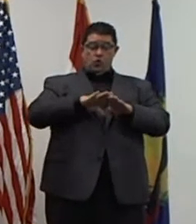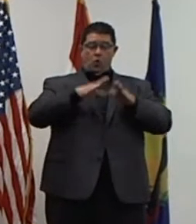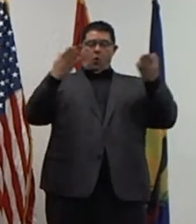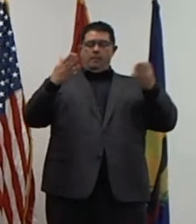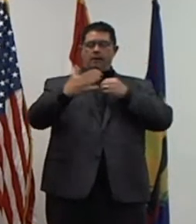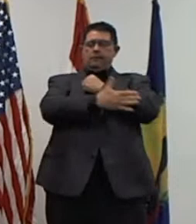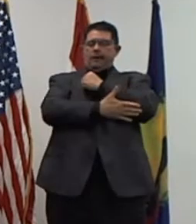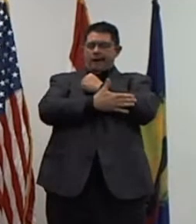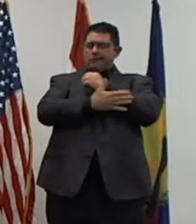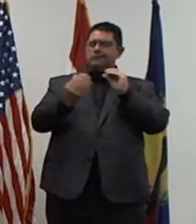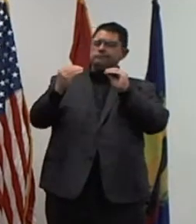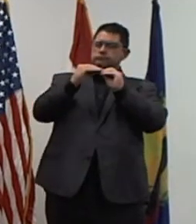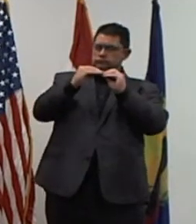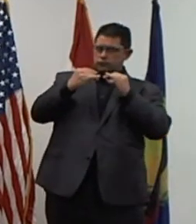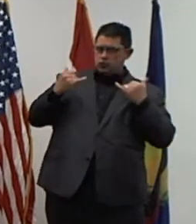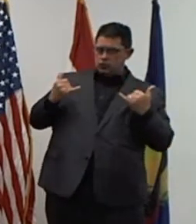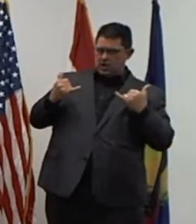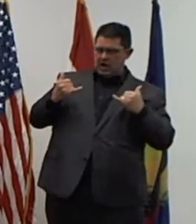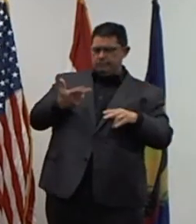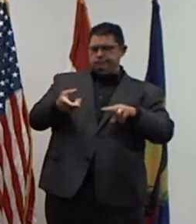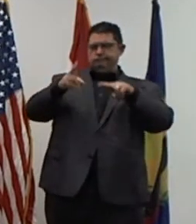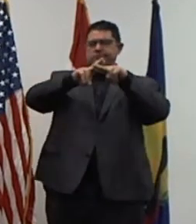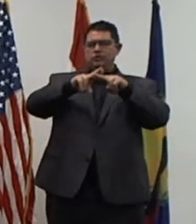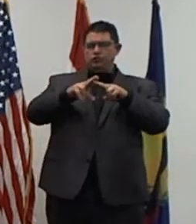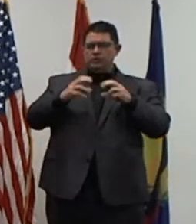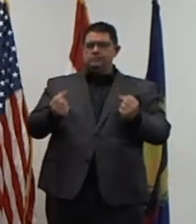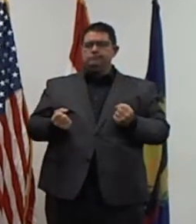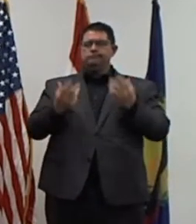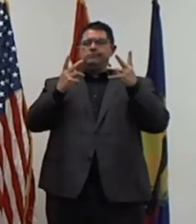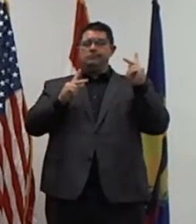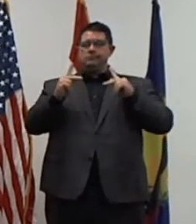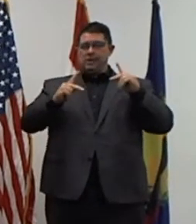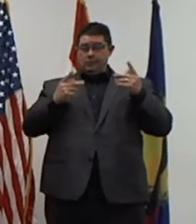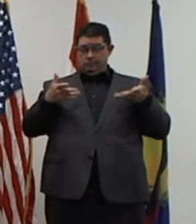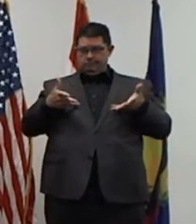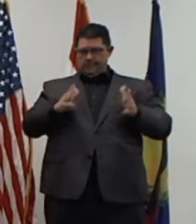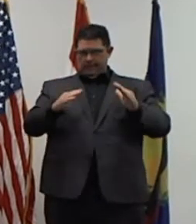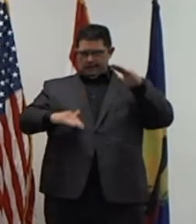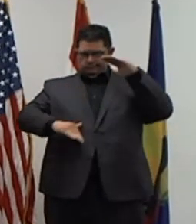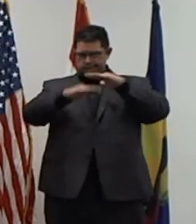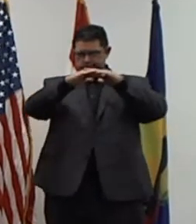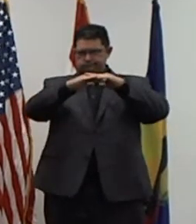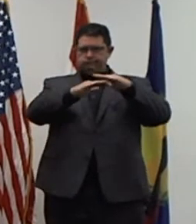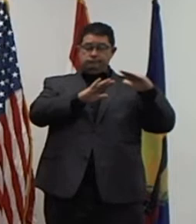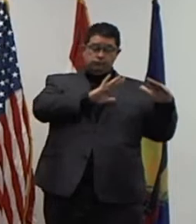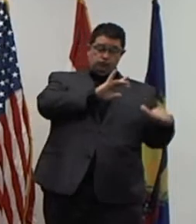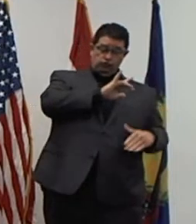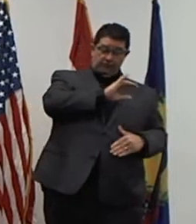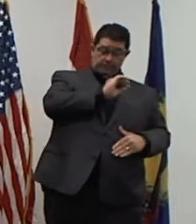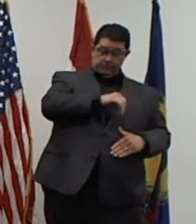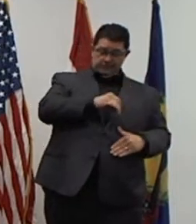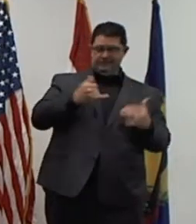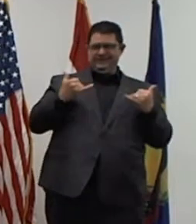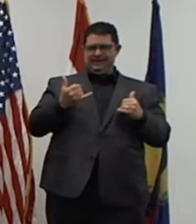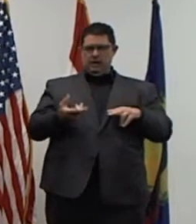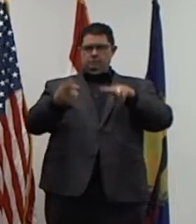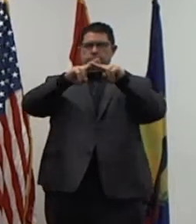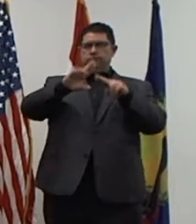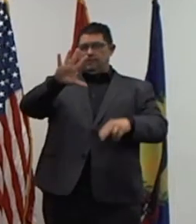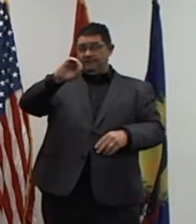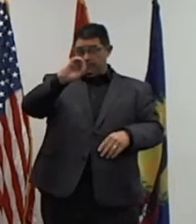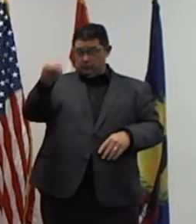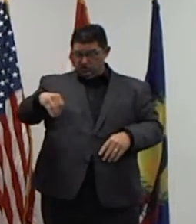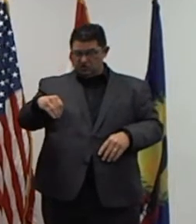today, increasing our capacity in our businesses from 25 to 50% by the fire